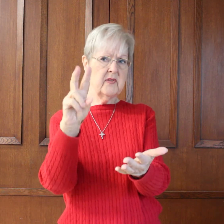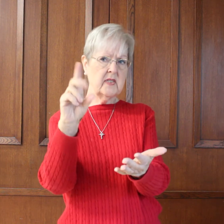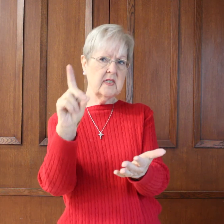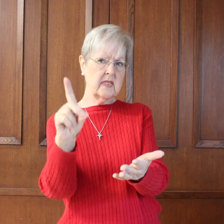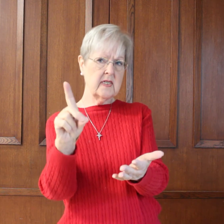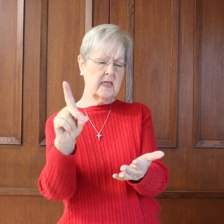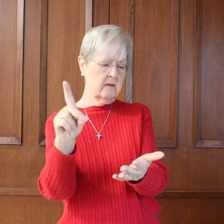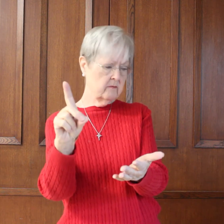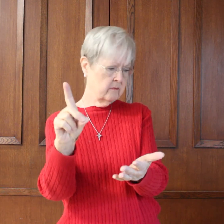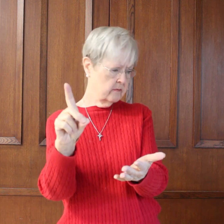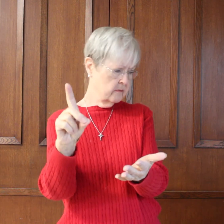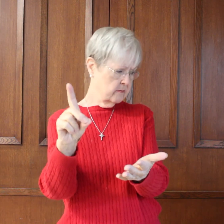DVD?